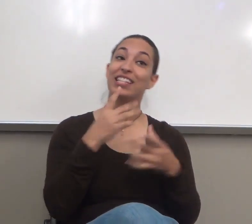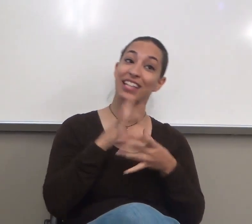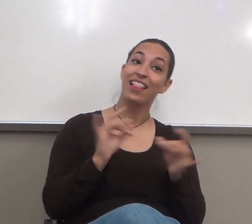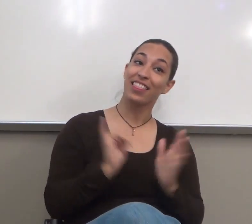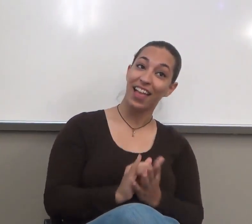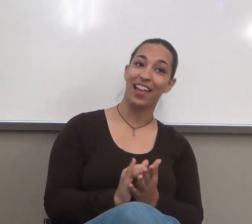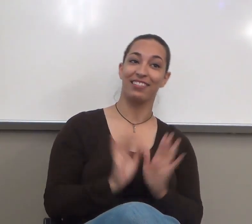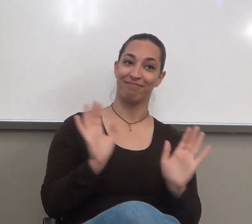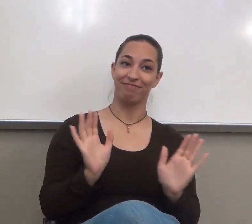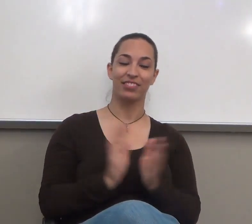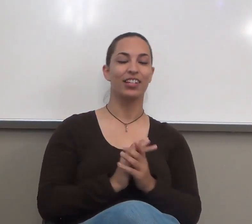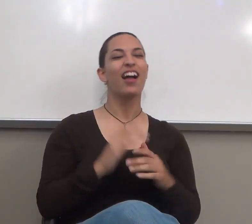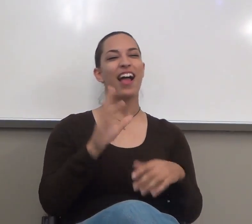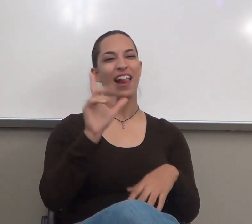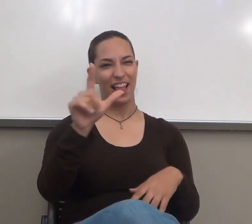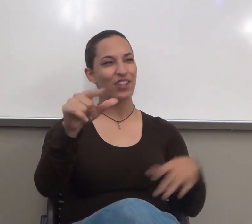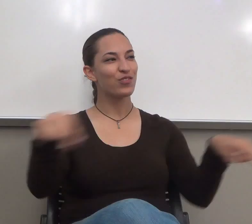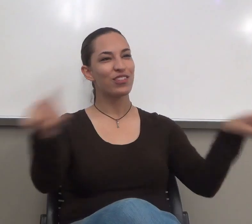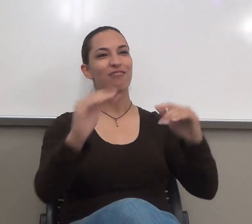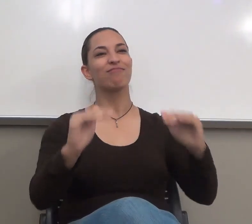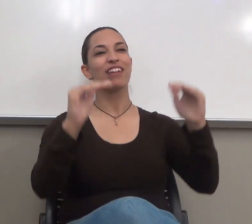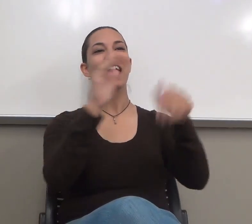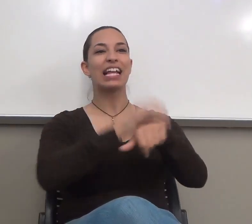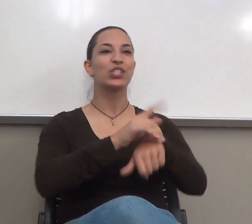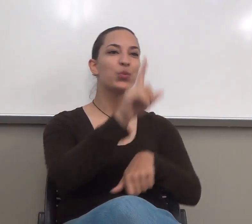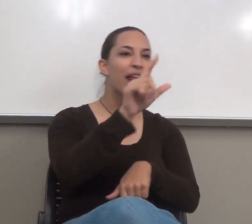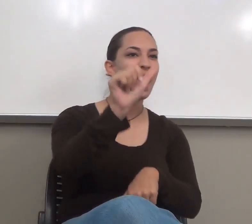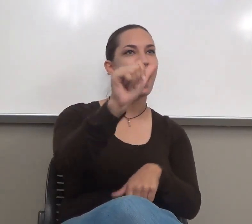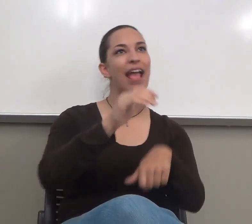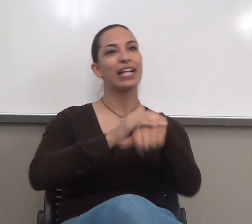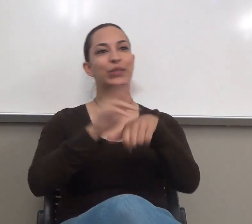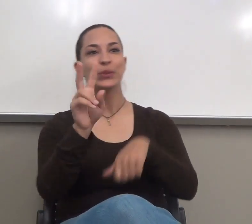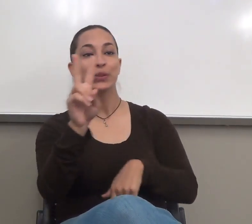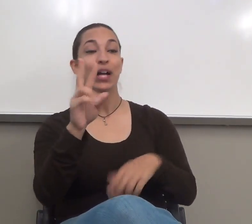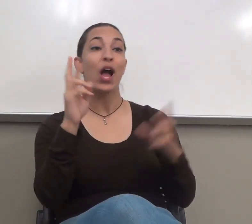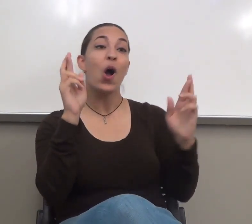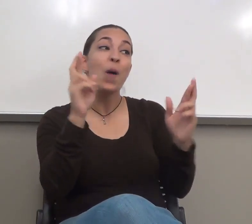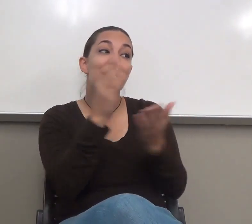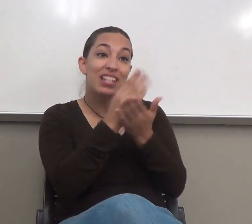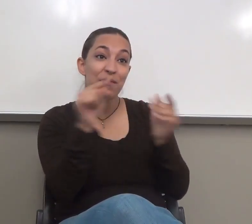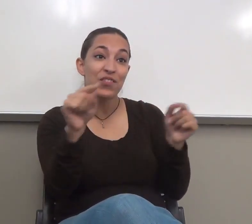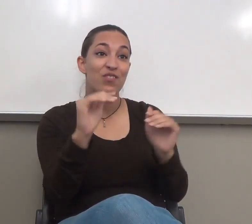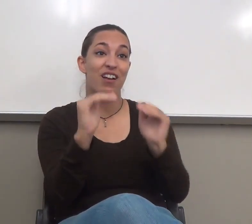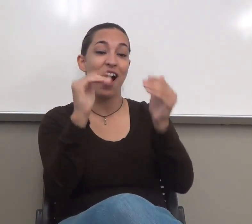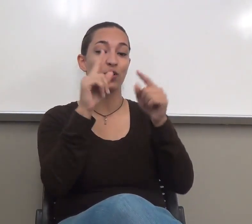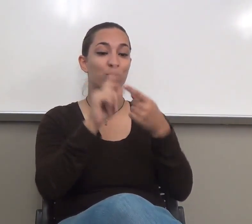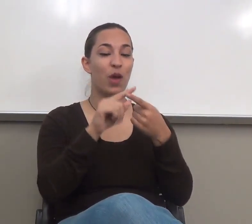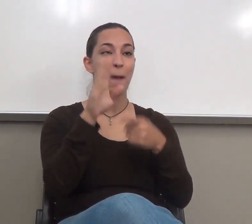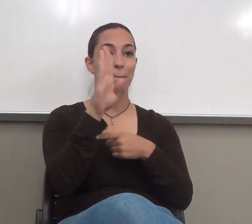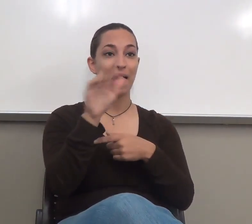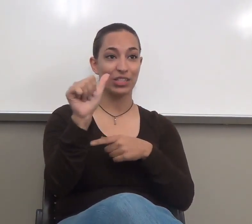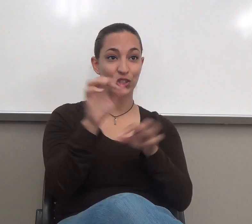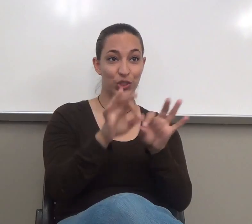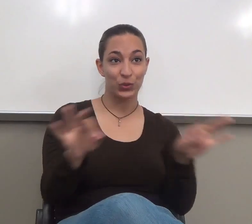stronger reasons for it. Okay? Yeah. So that's what academic writing is about. And like I say, as you go